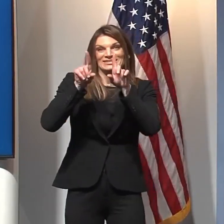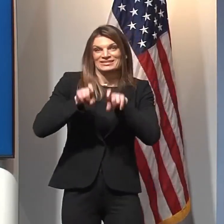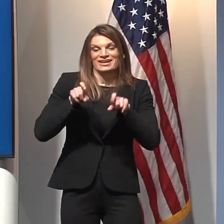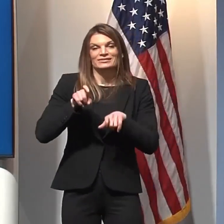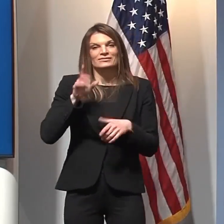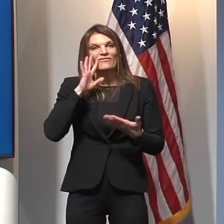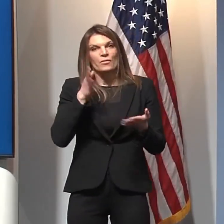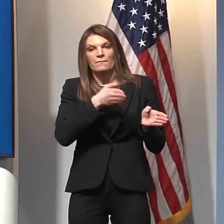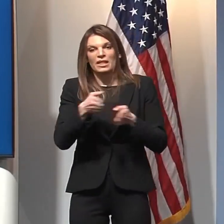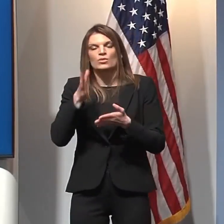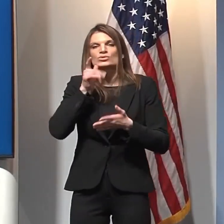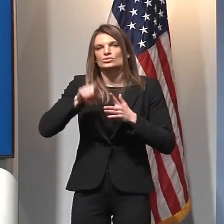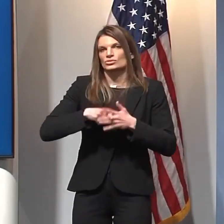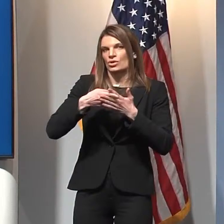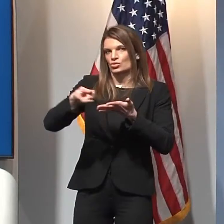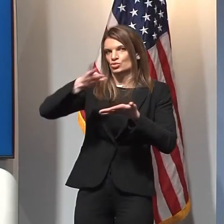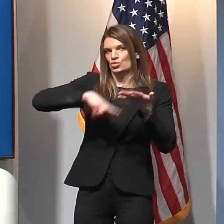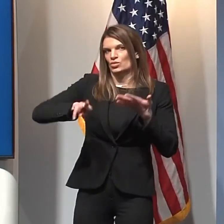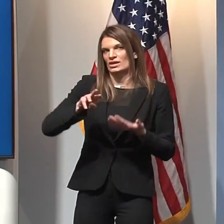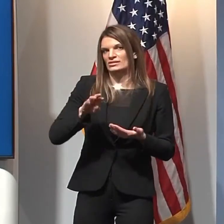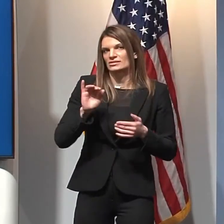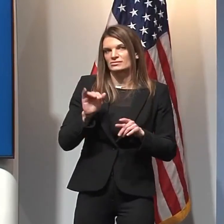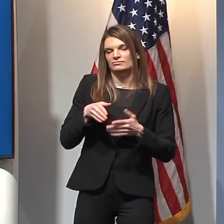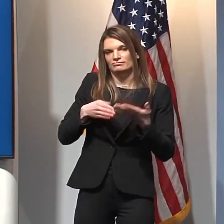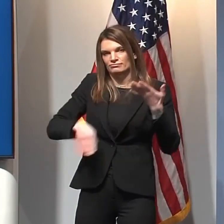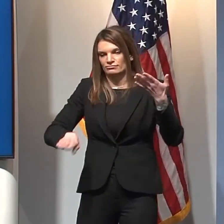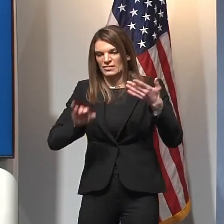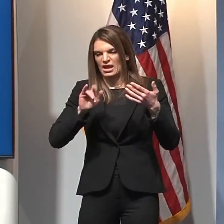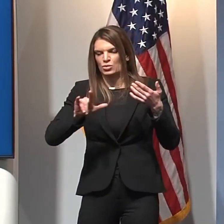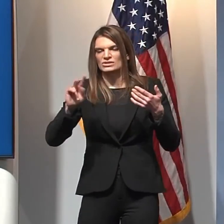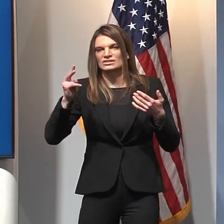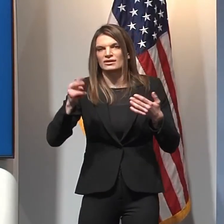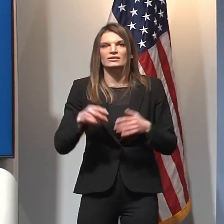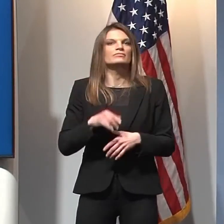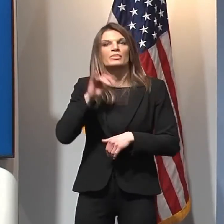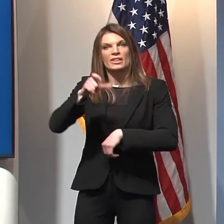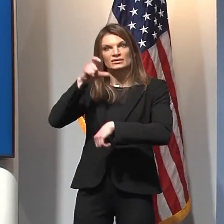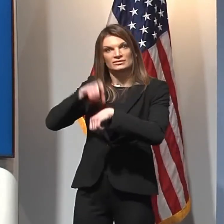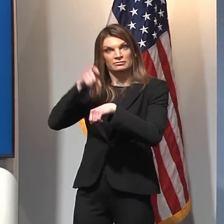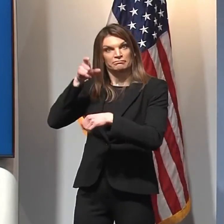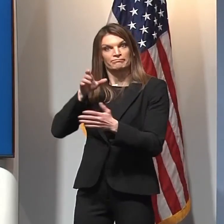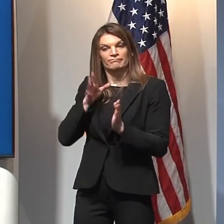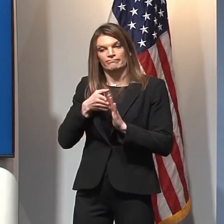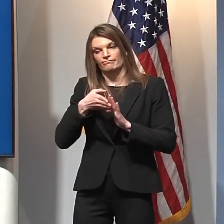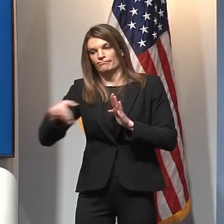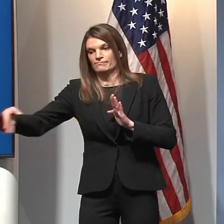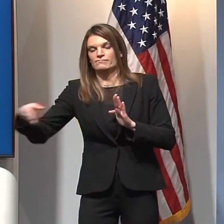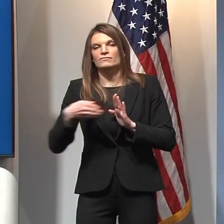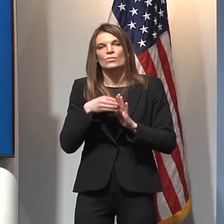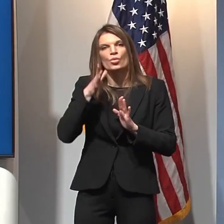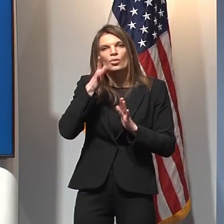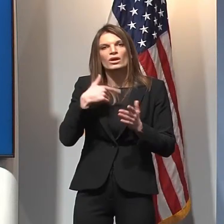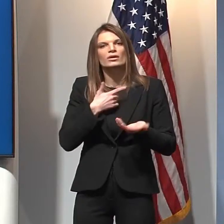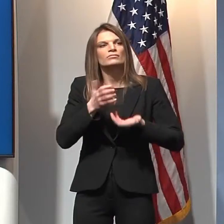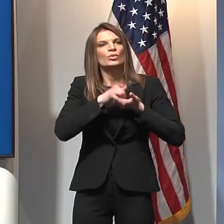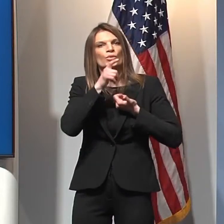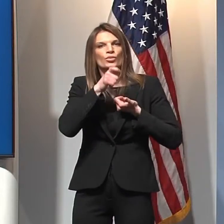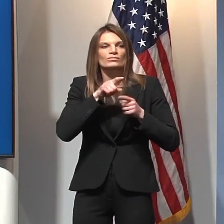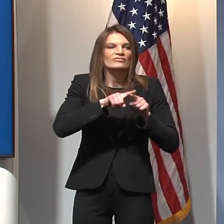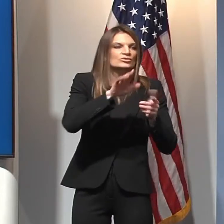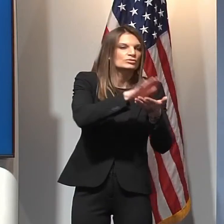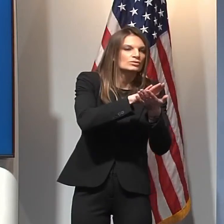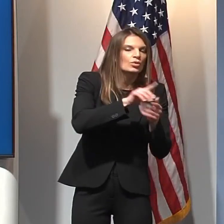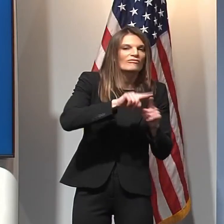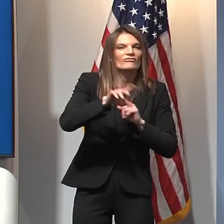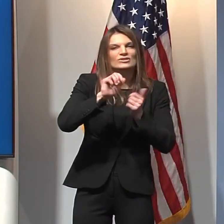in effect for another 2 weeks, so April 2nd. And in that time frame, we will be working with not just our schools, but the clubs and others to make sure